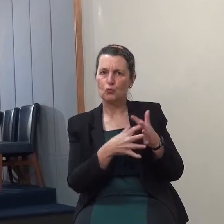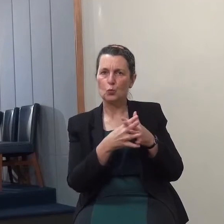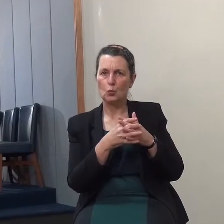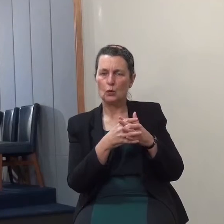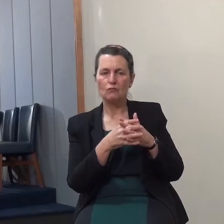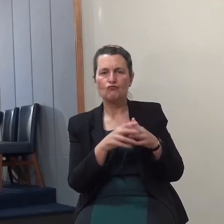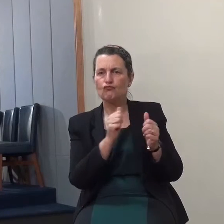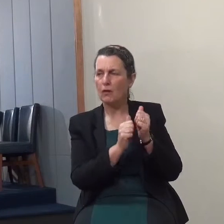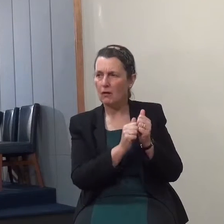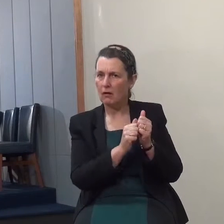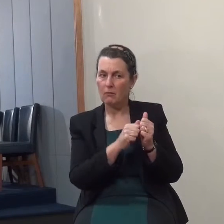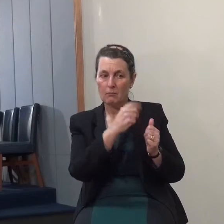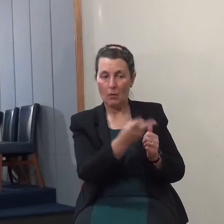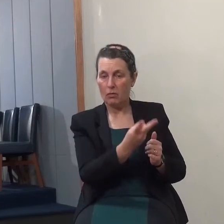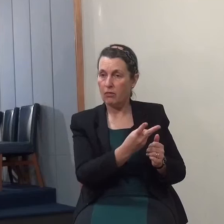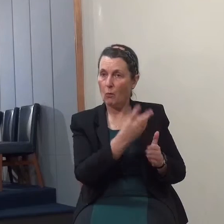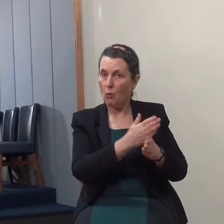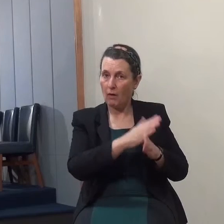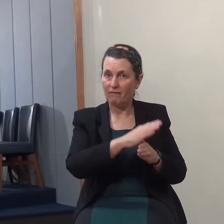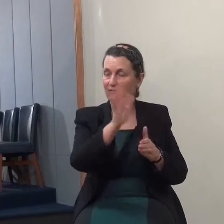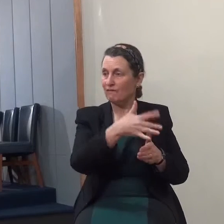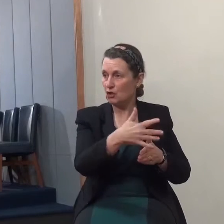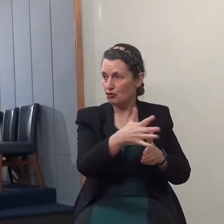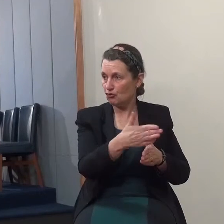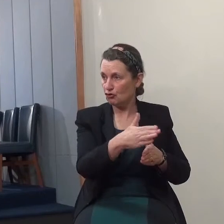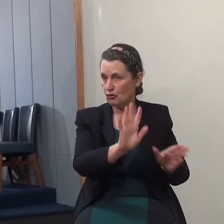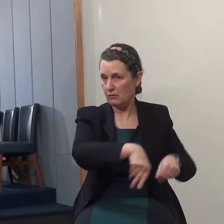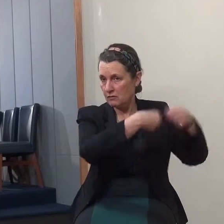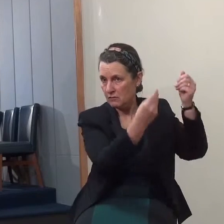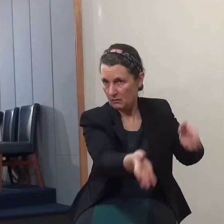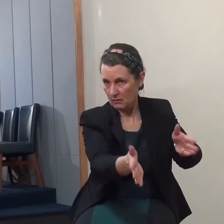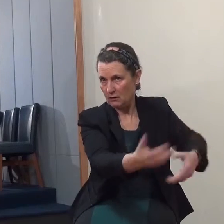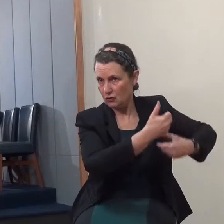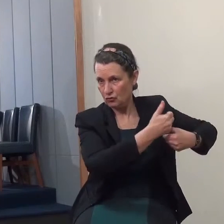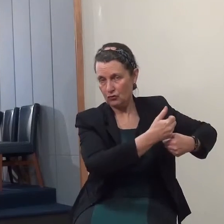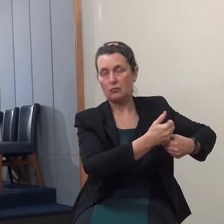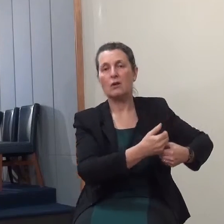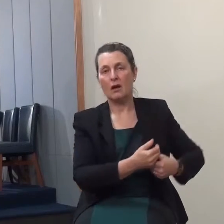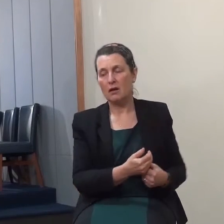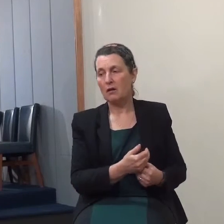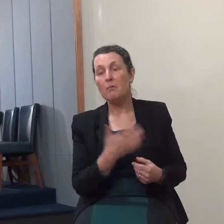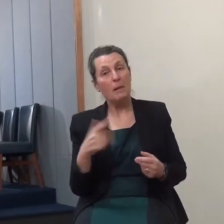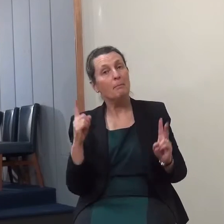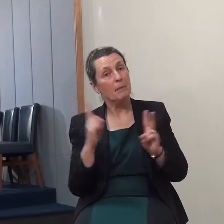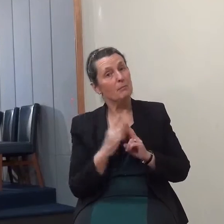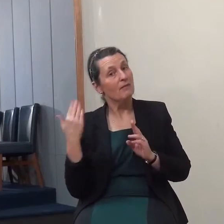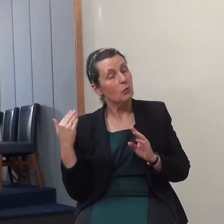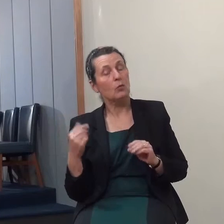were fishers. But of course he knew them. He had met them before. We see it in John chapter